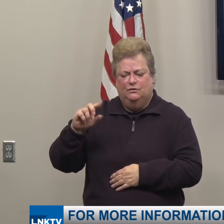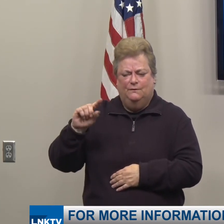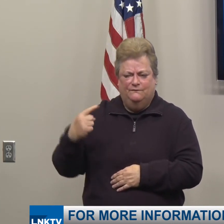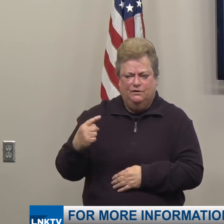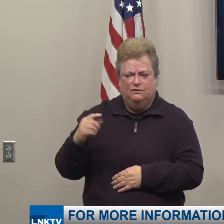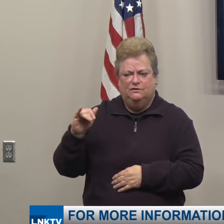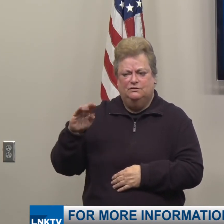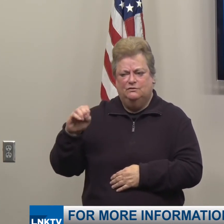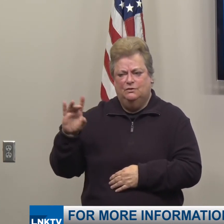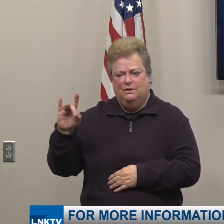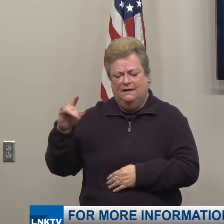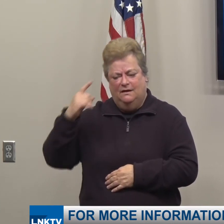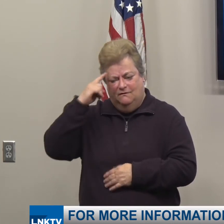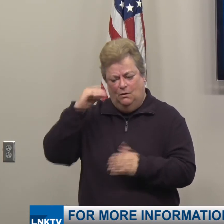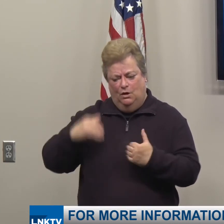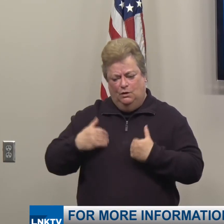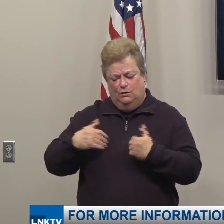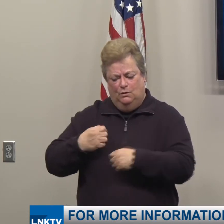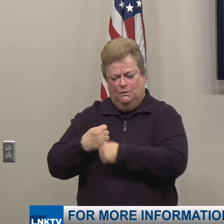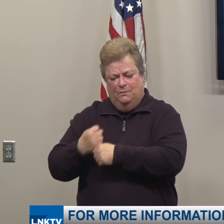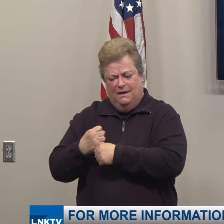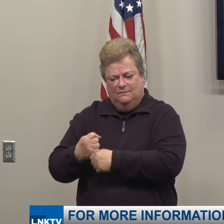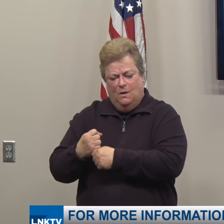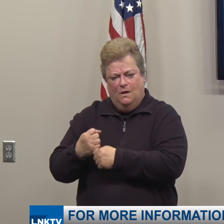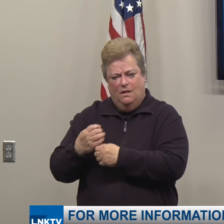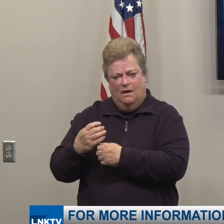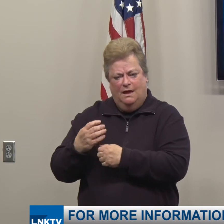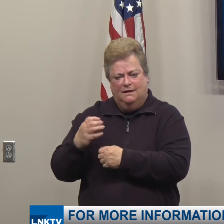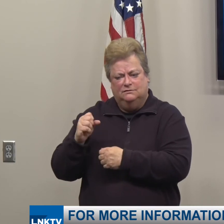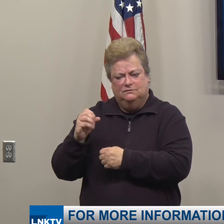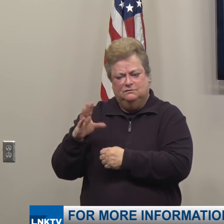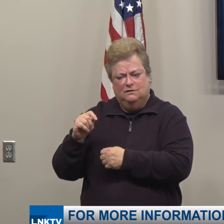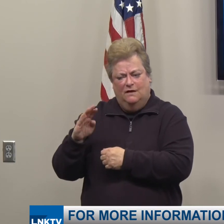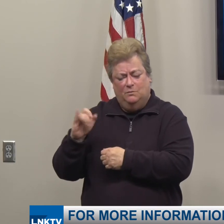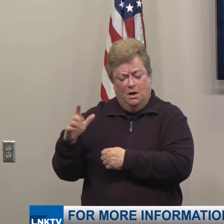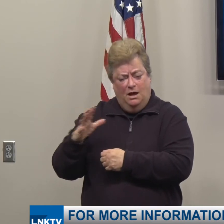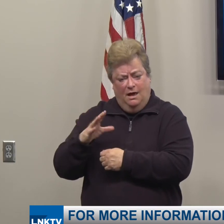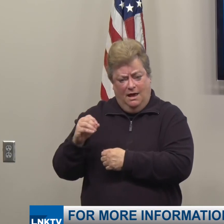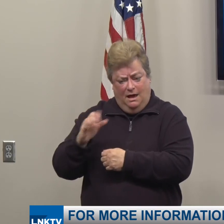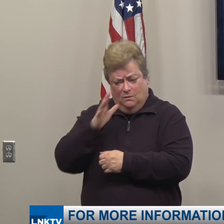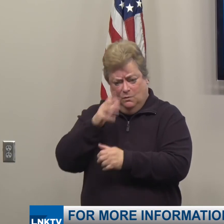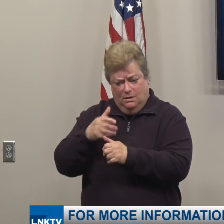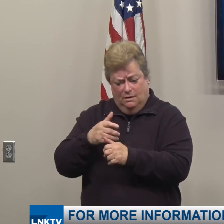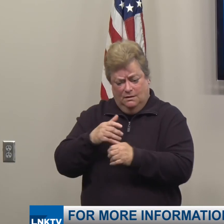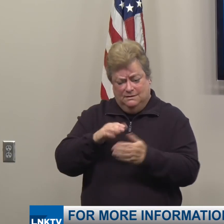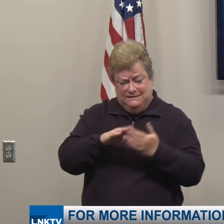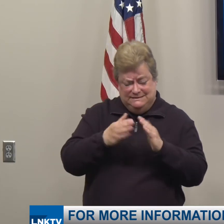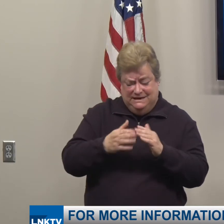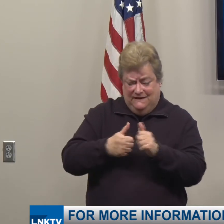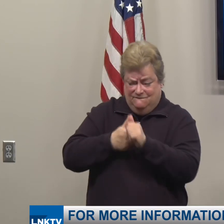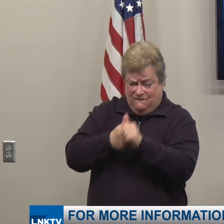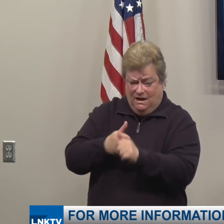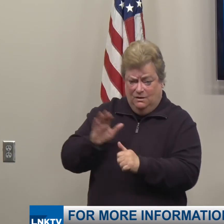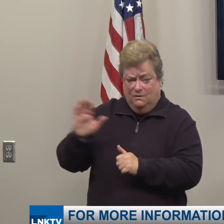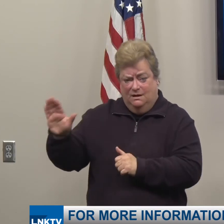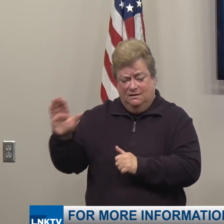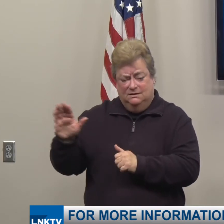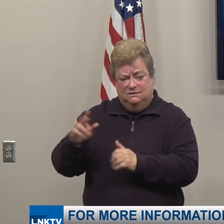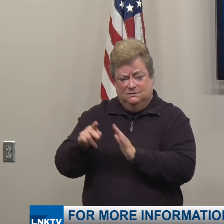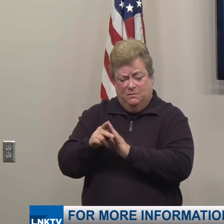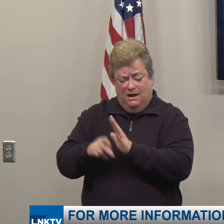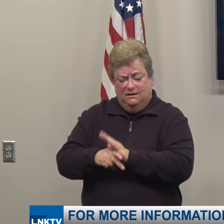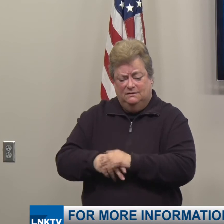dates for youth baseball and softball, and whether the city will be following that policy as well? Right.